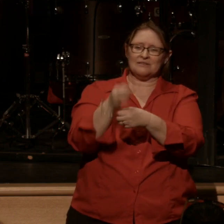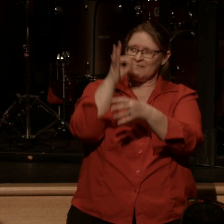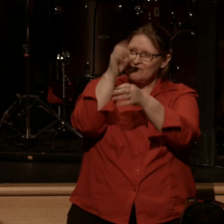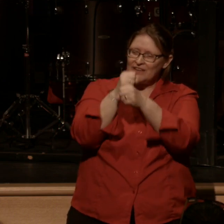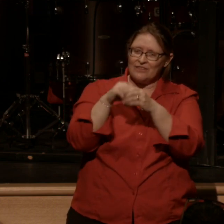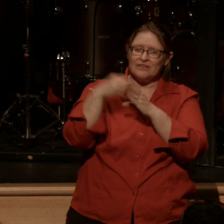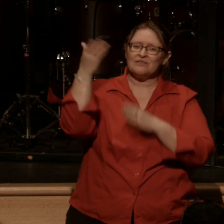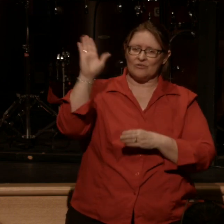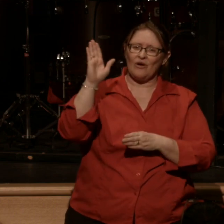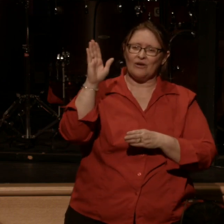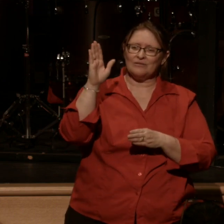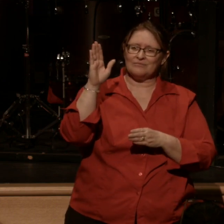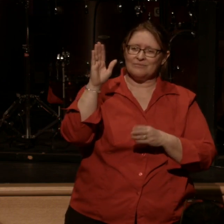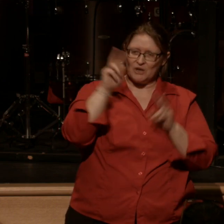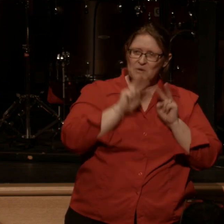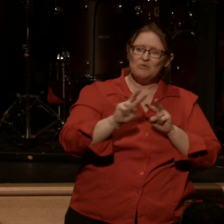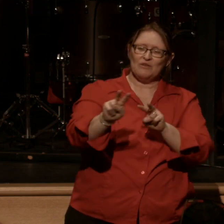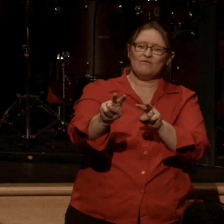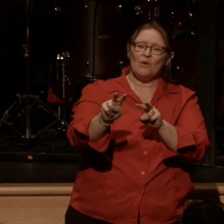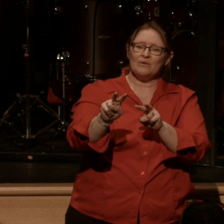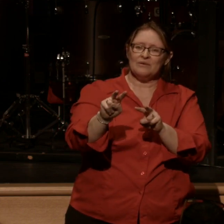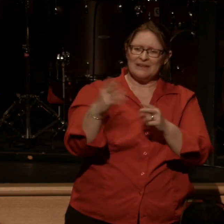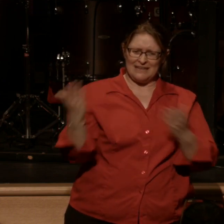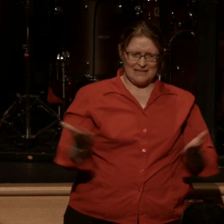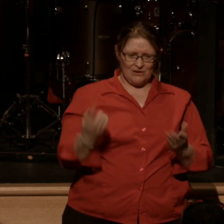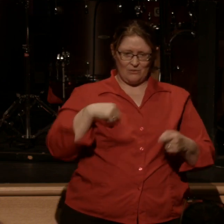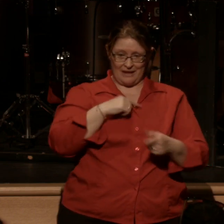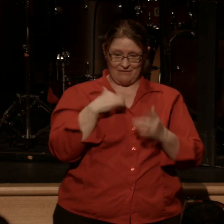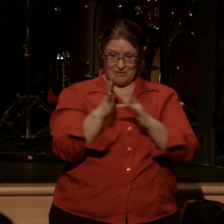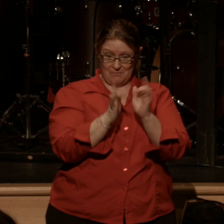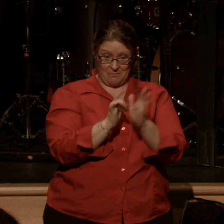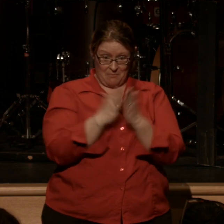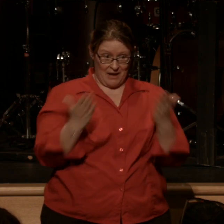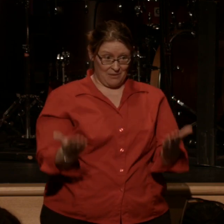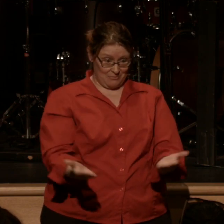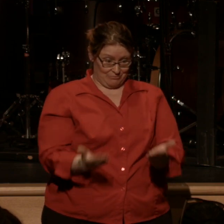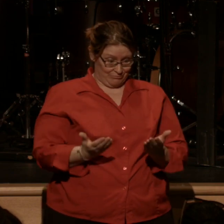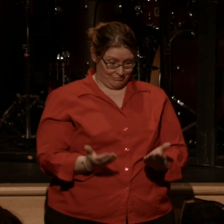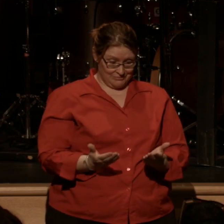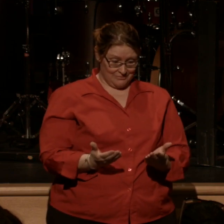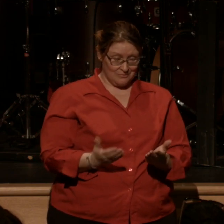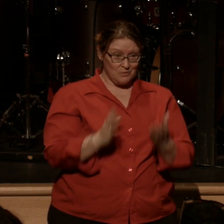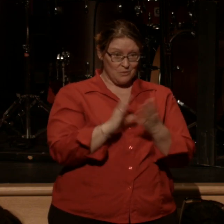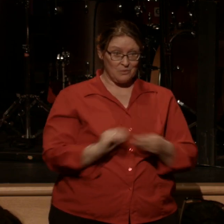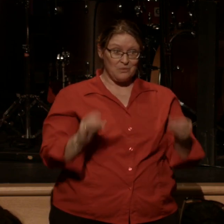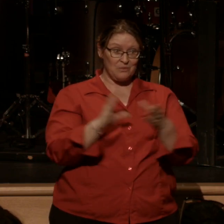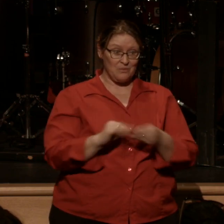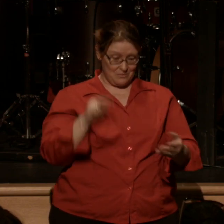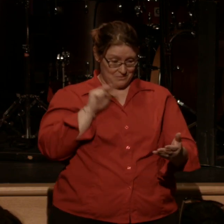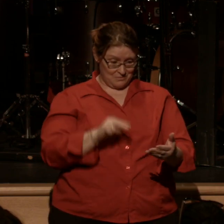in God. And here we hold the Bible in our hands, the